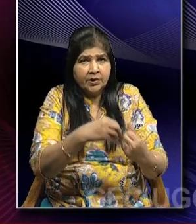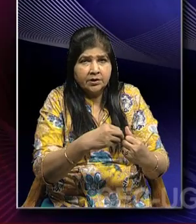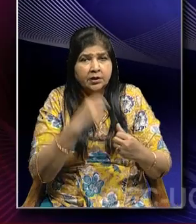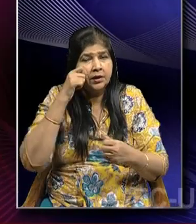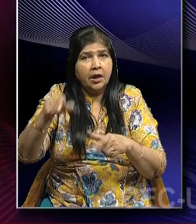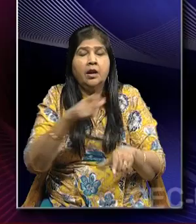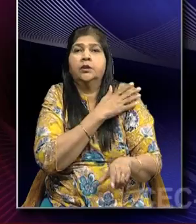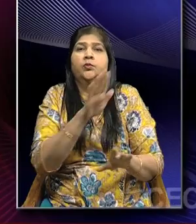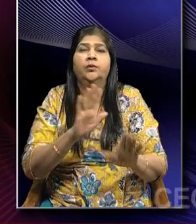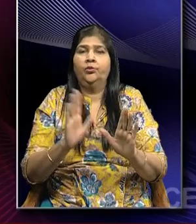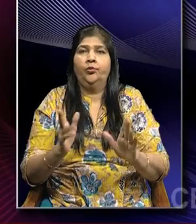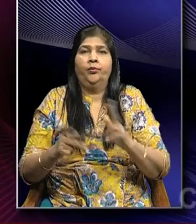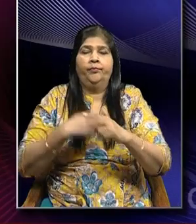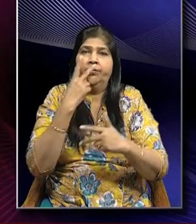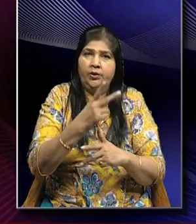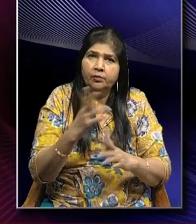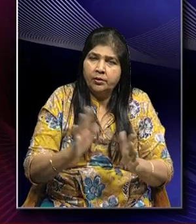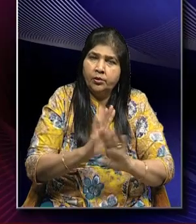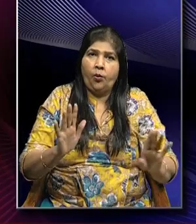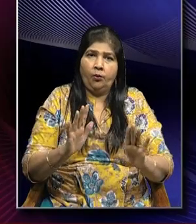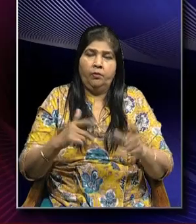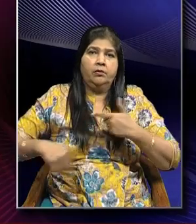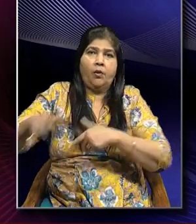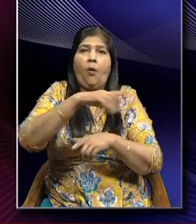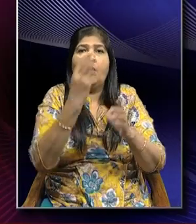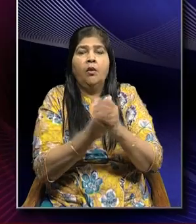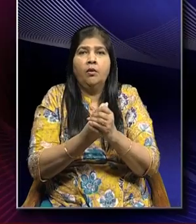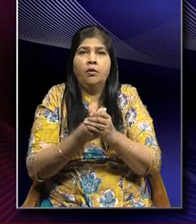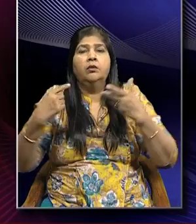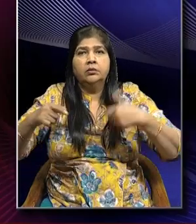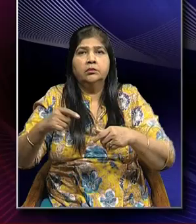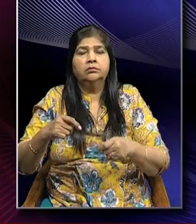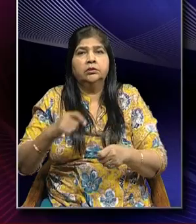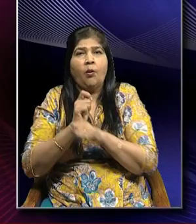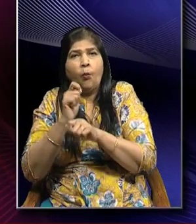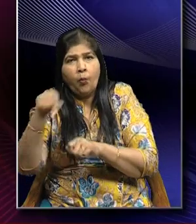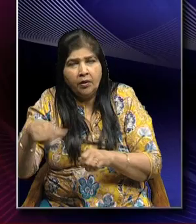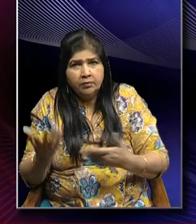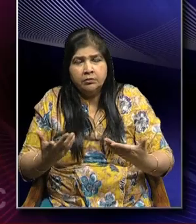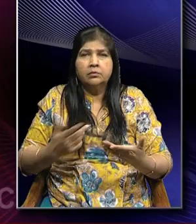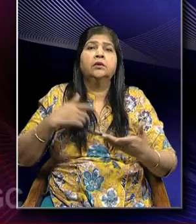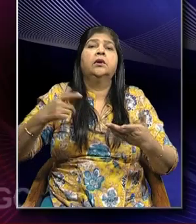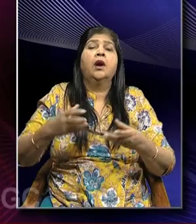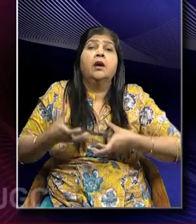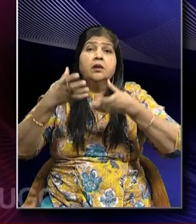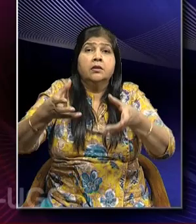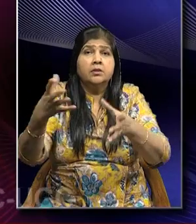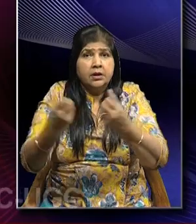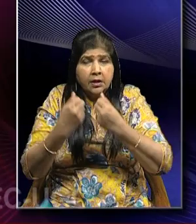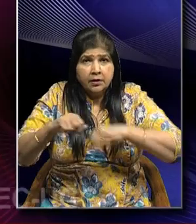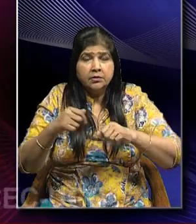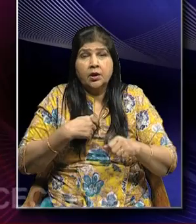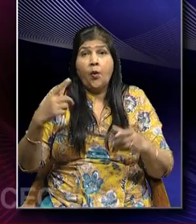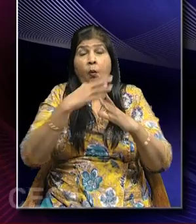of the company, so I would only listen to them. I would not pay my concern towards the employees, towards